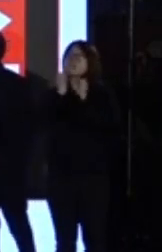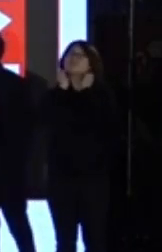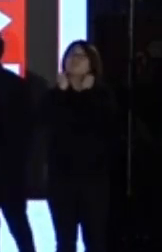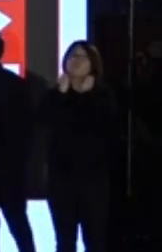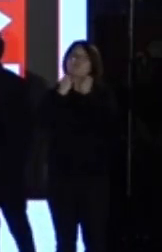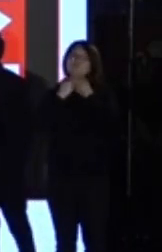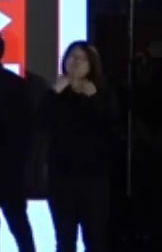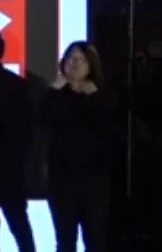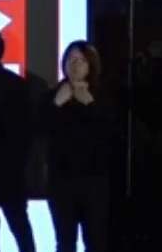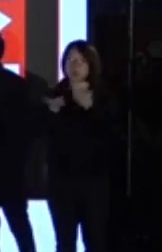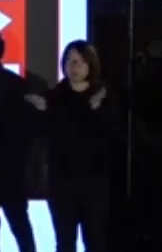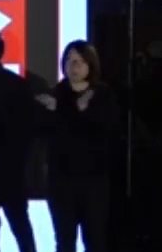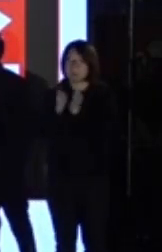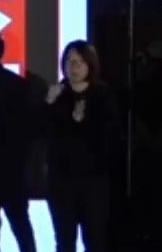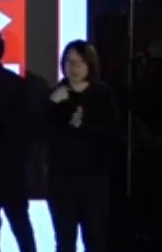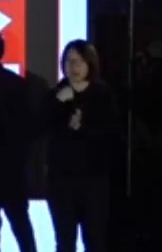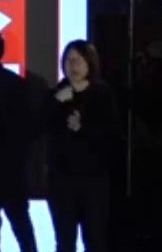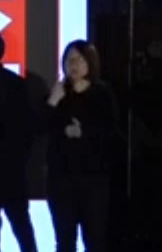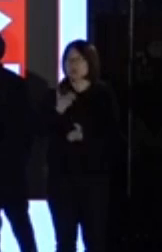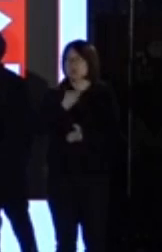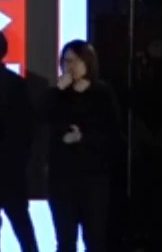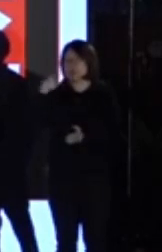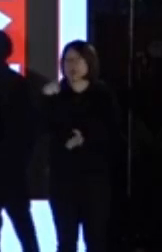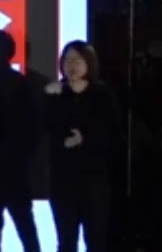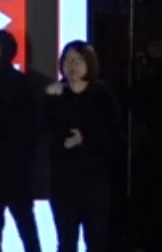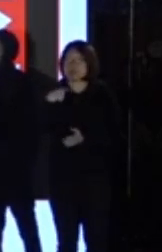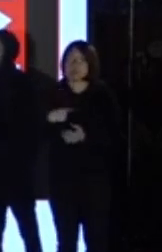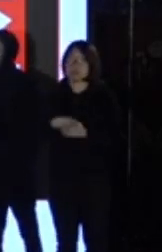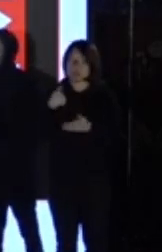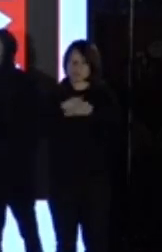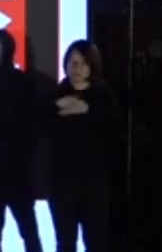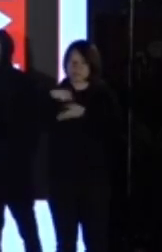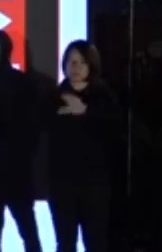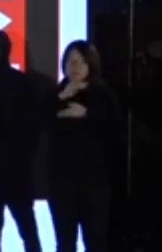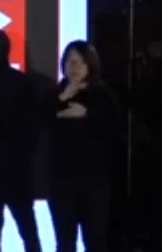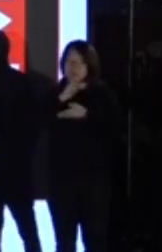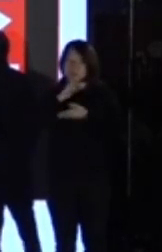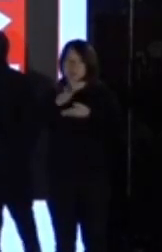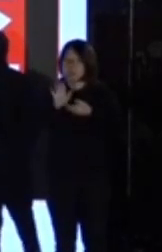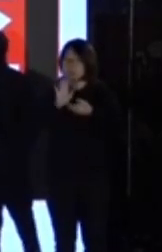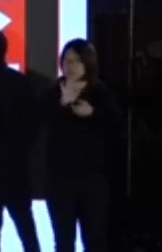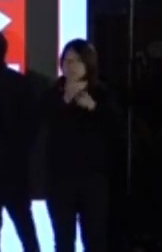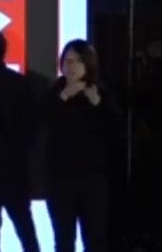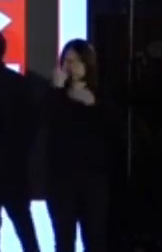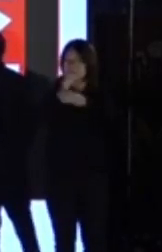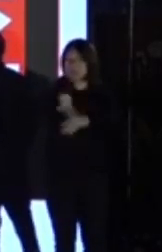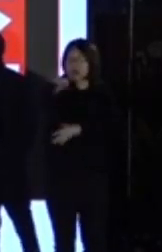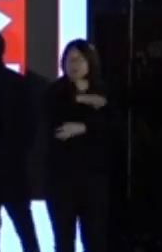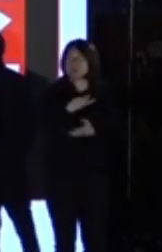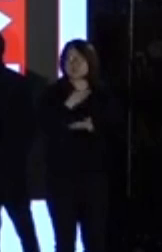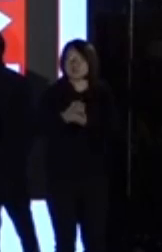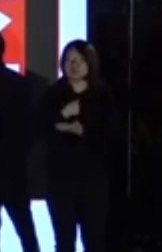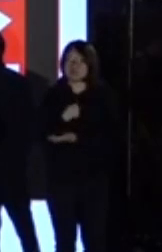All frontliners should caution at a high risk that tear gas exposes them to, even if they are fully